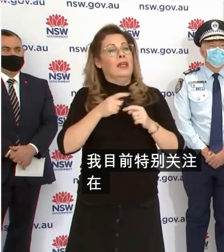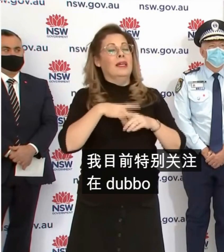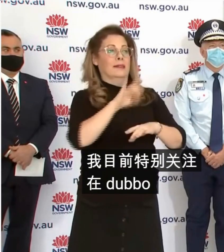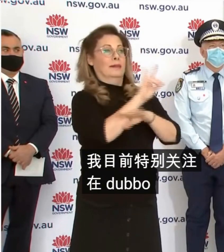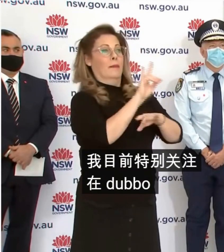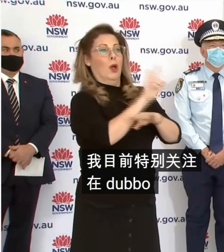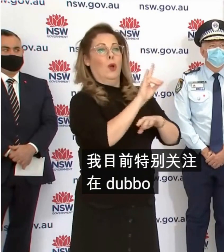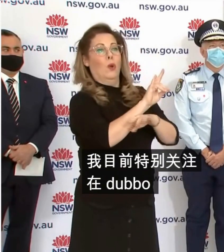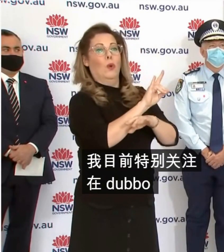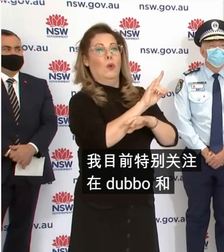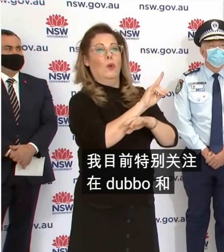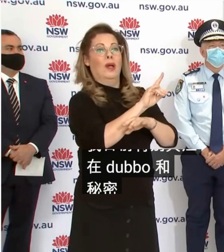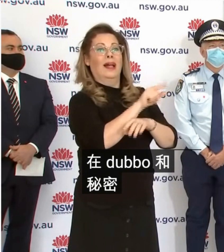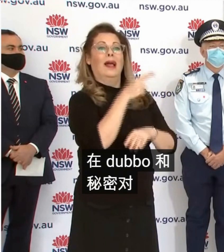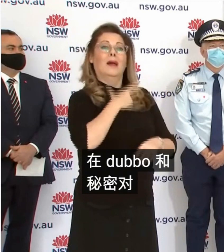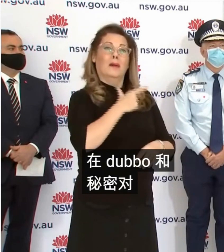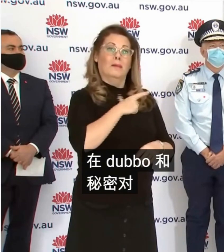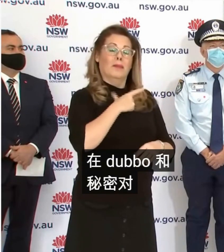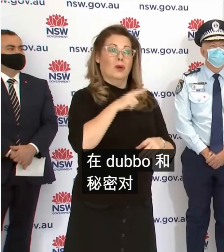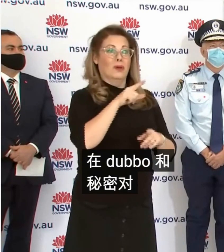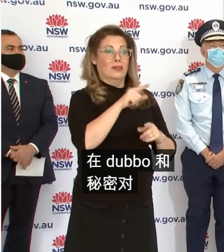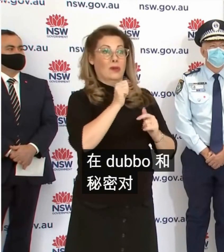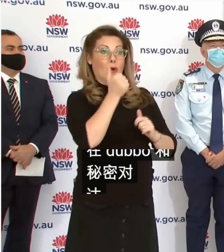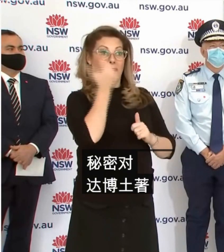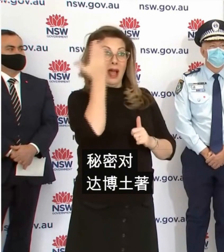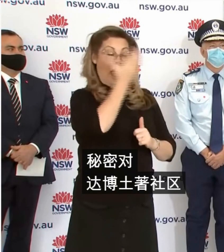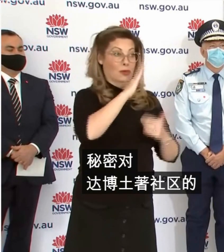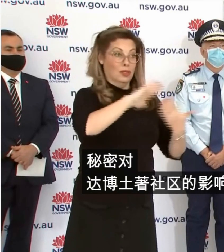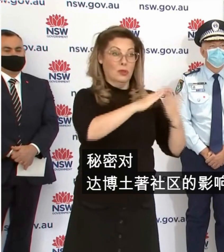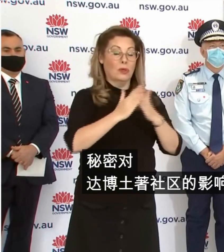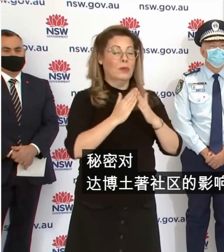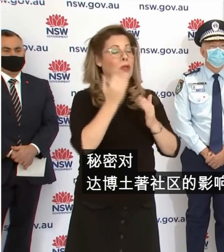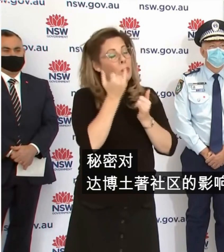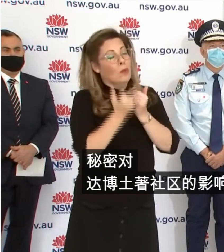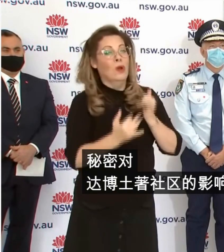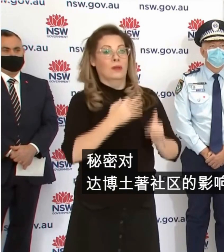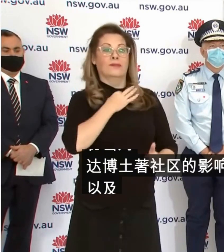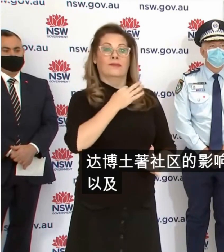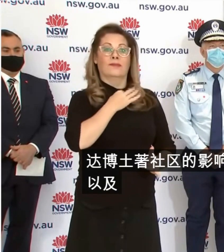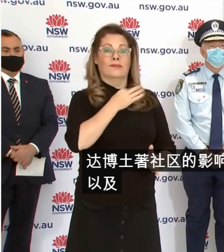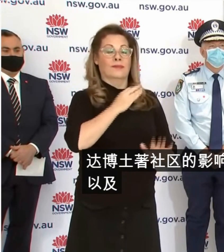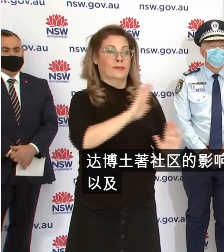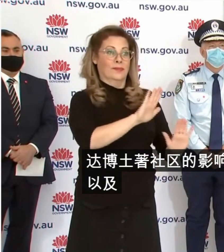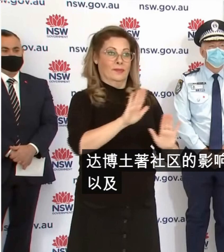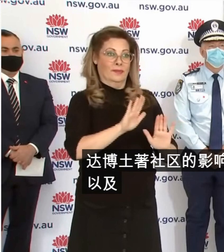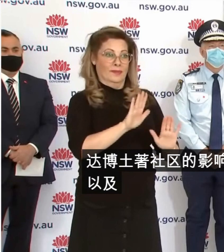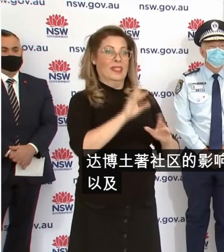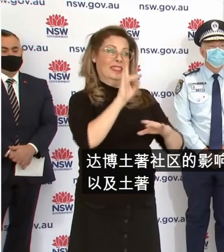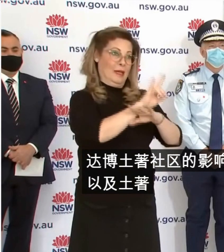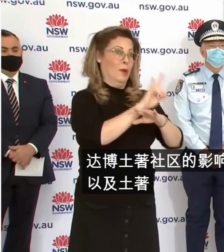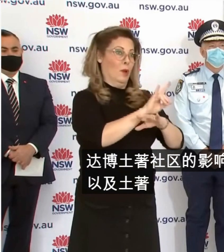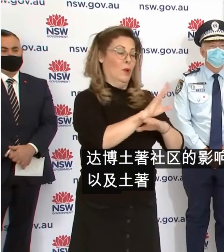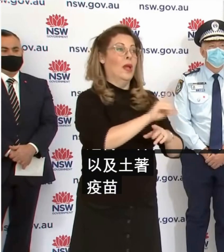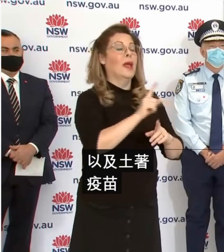Dubbo and the impact COVID is having on Aboriginal communities in Dubbo, and also that the fact